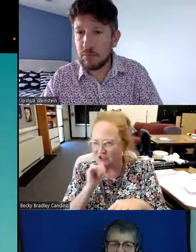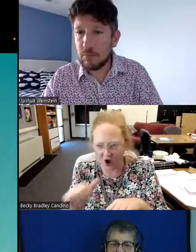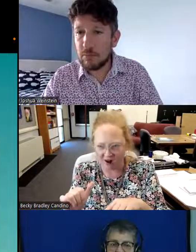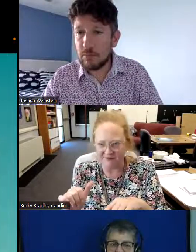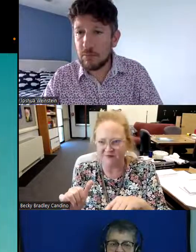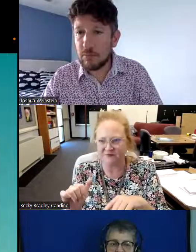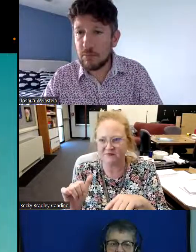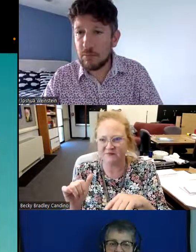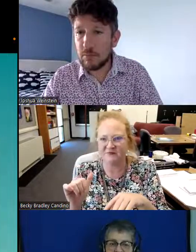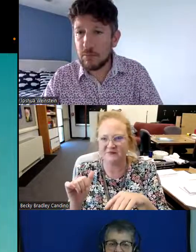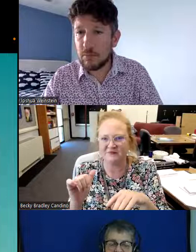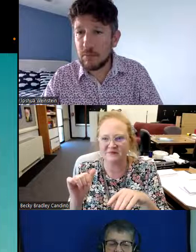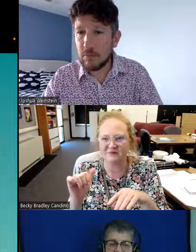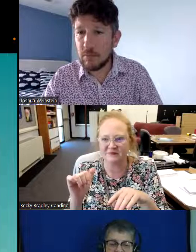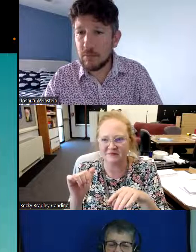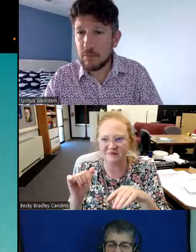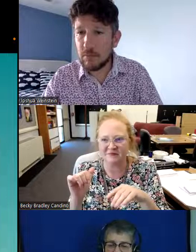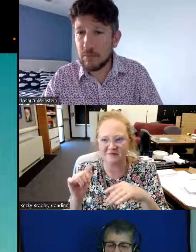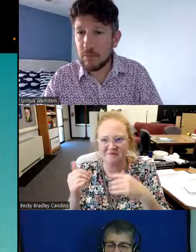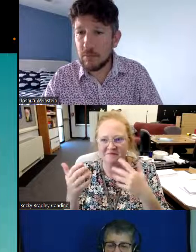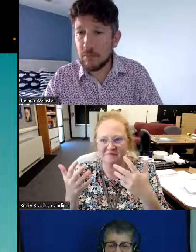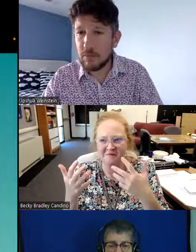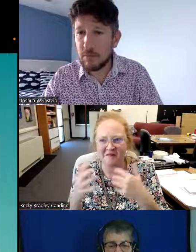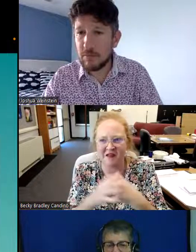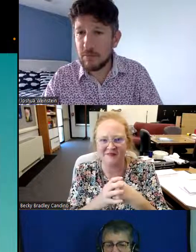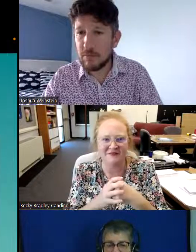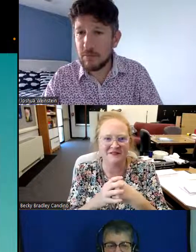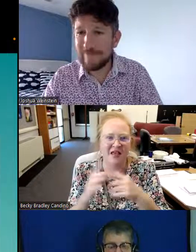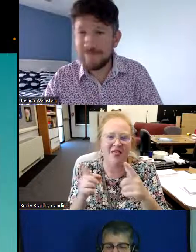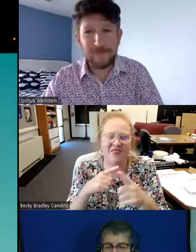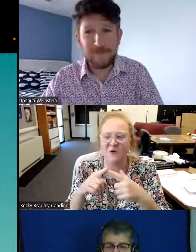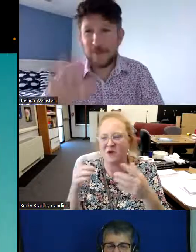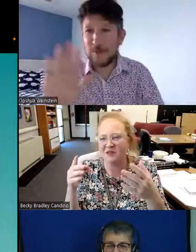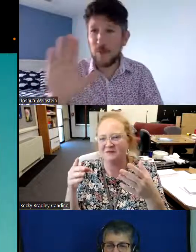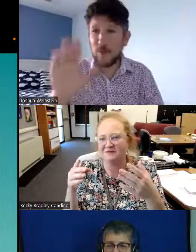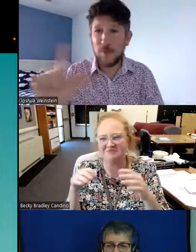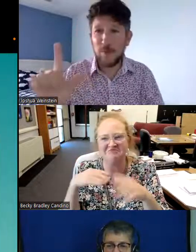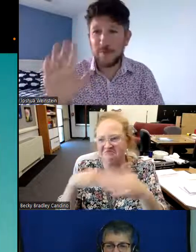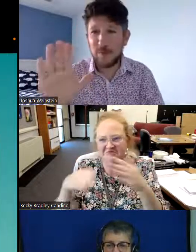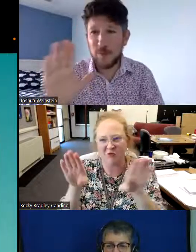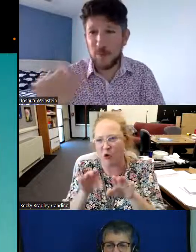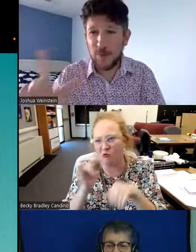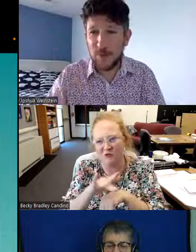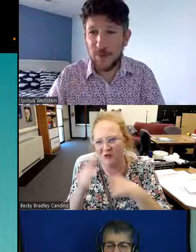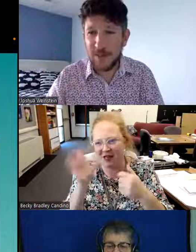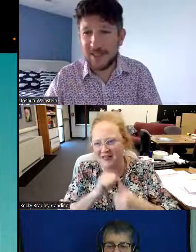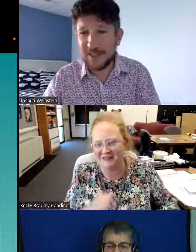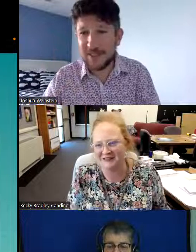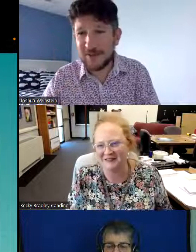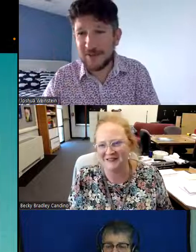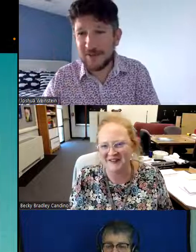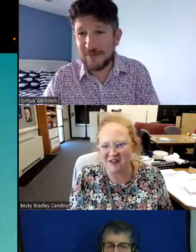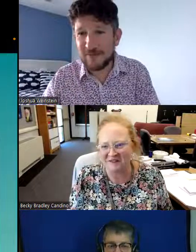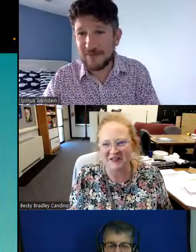I don't know if you can see Becky saying, I would recommend, maybe try one more time, try to restart and see. And if not, we'll